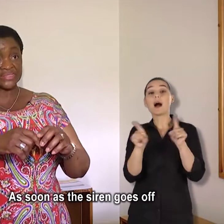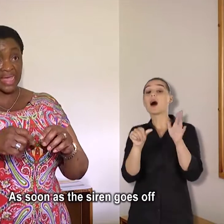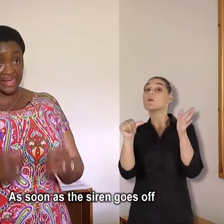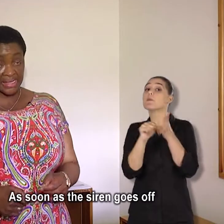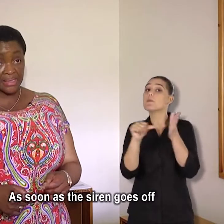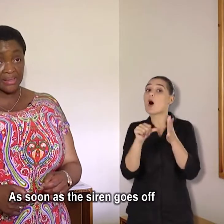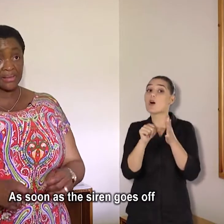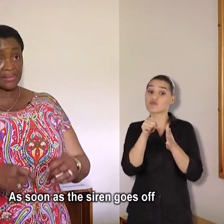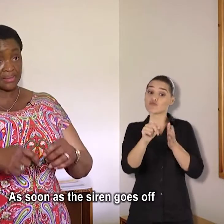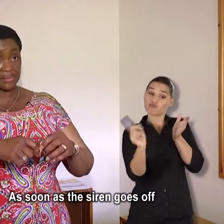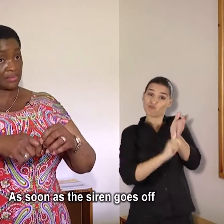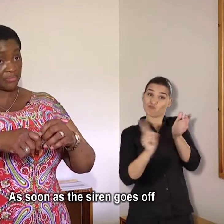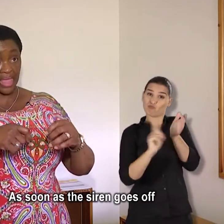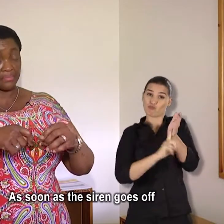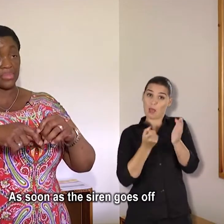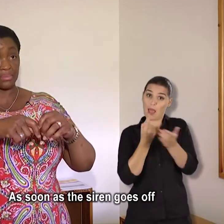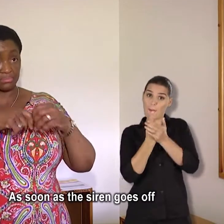the siren